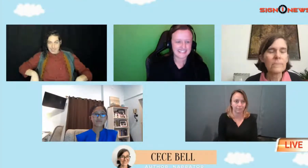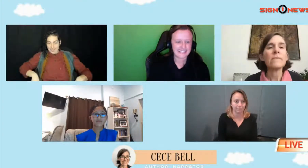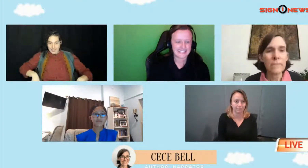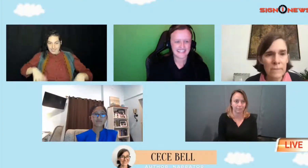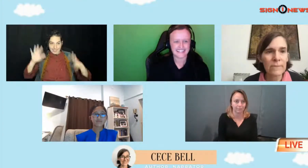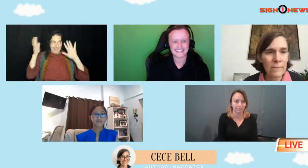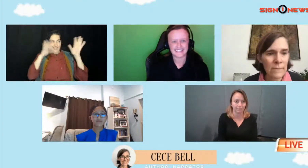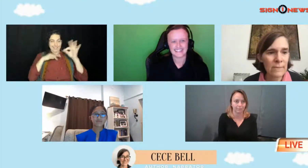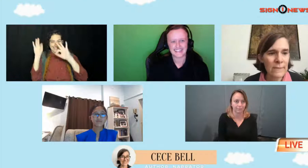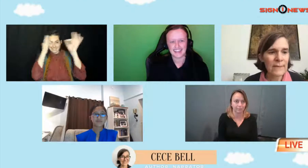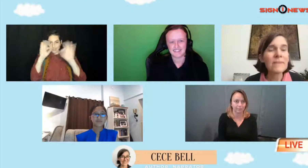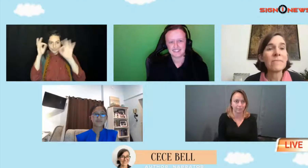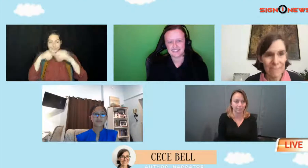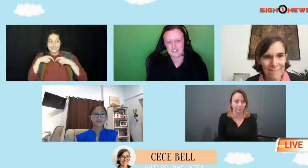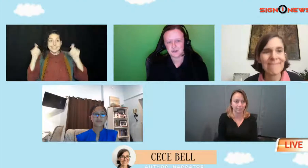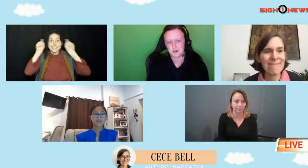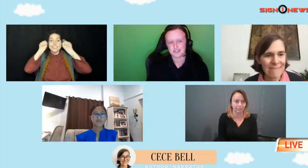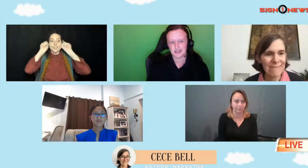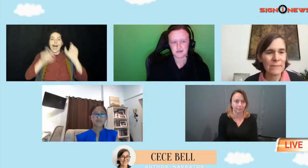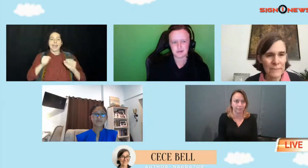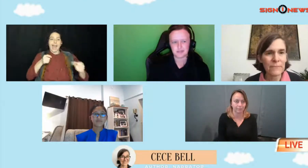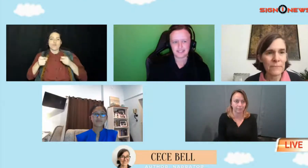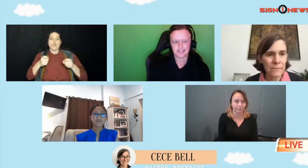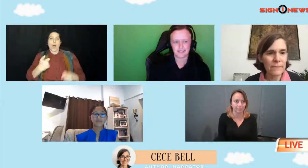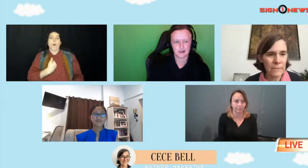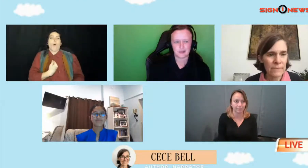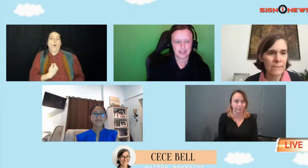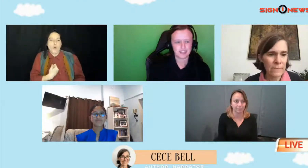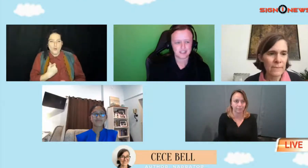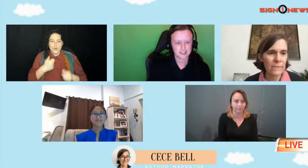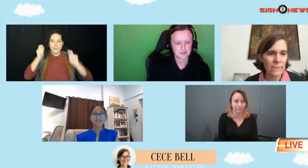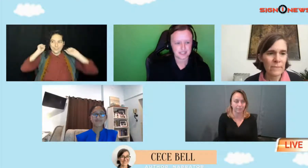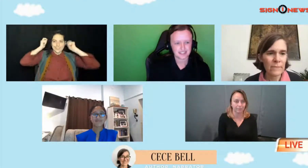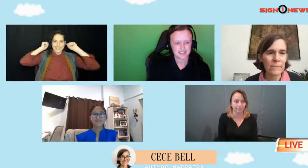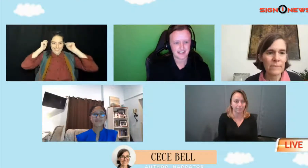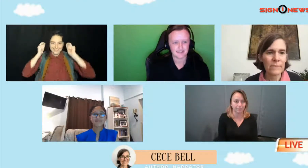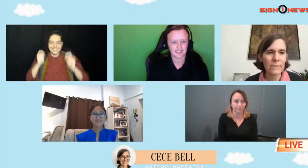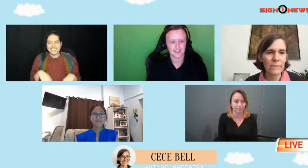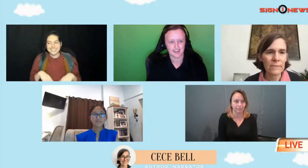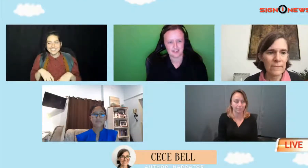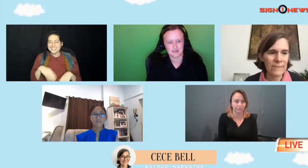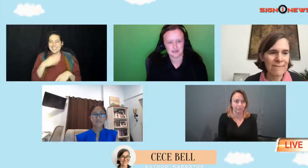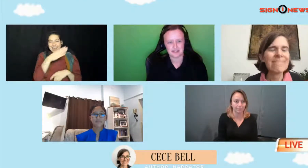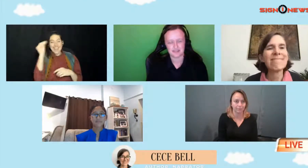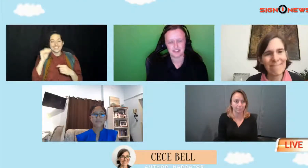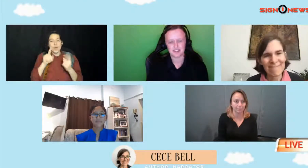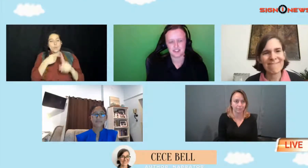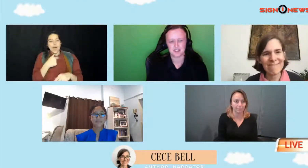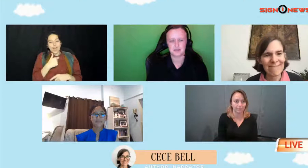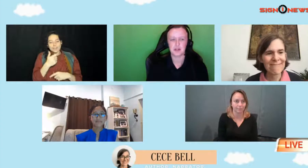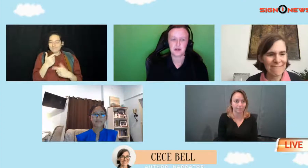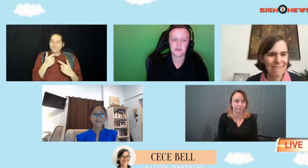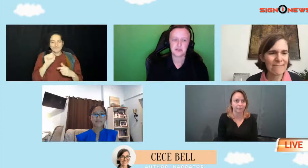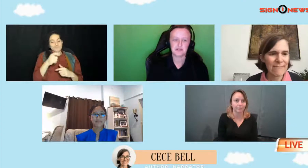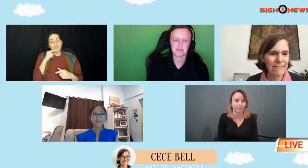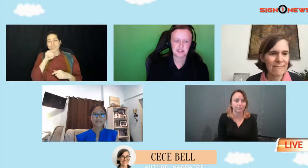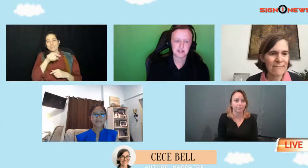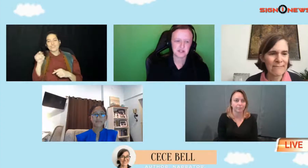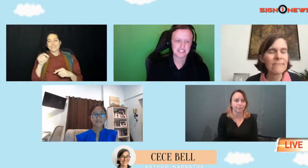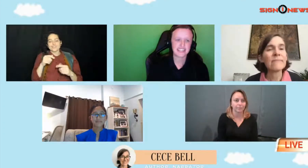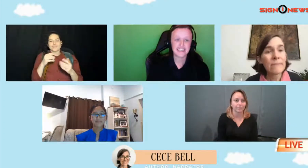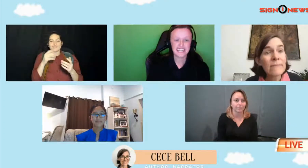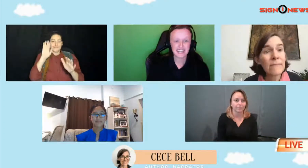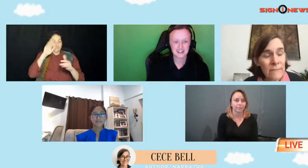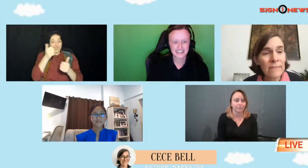hated it. And the teacher would always come up to me and, make adjustments. And I felt like I should be able to make the adjustments on my own. So I